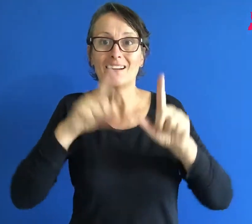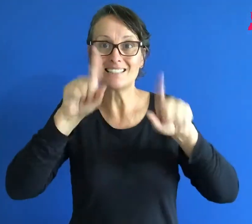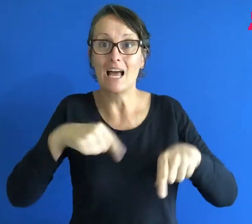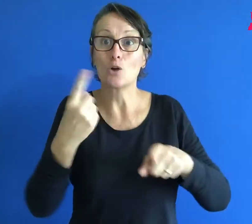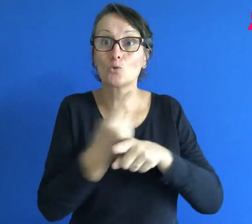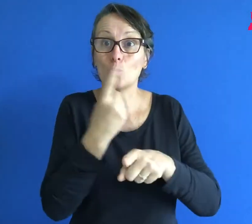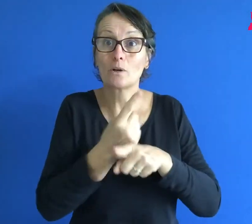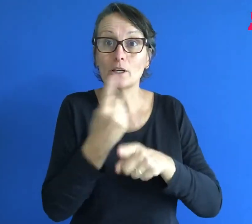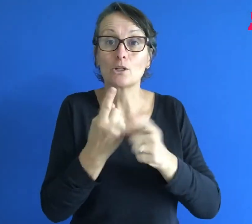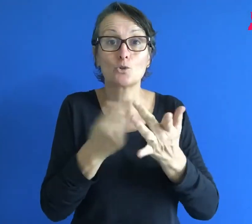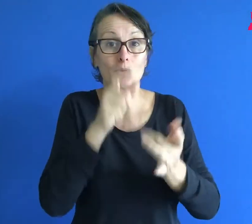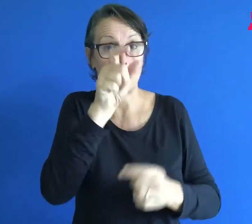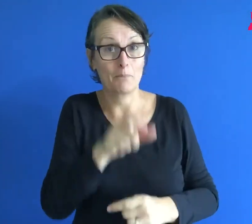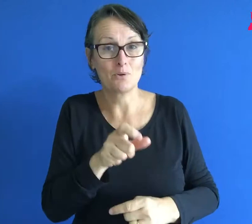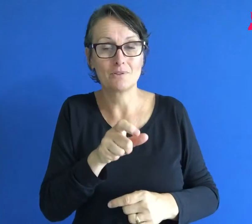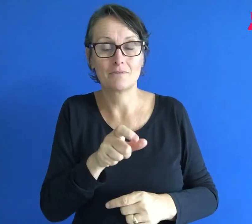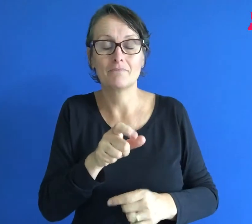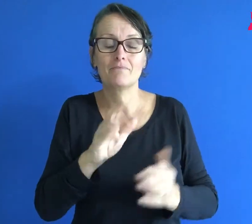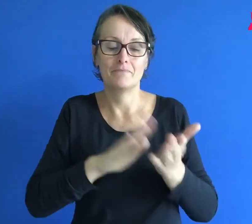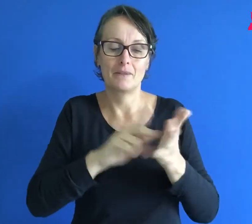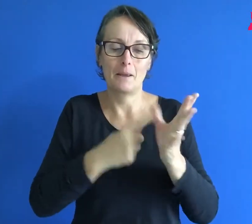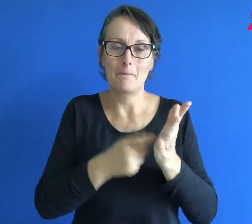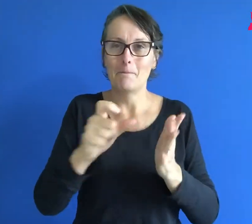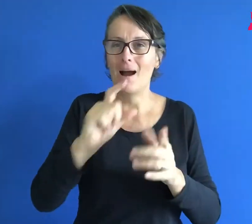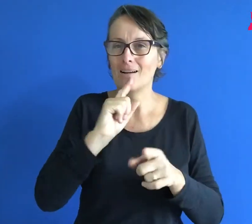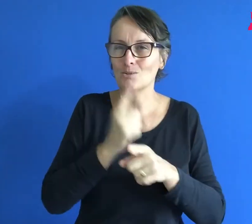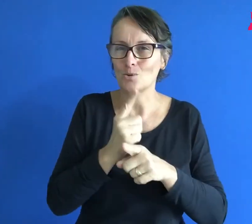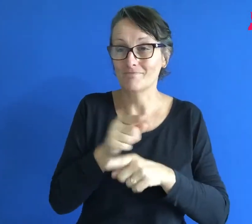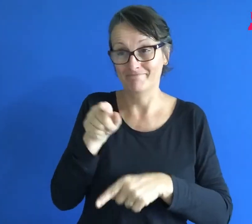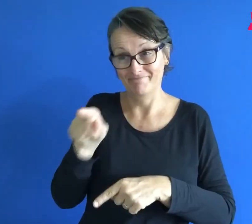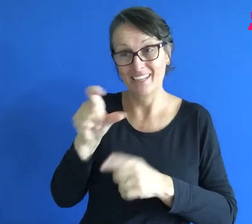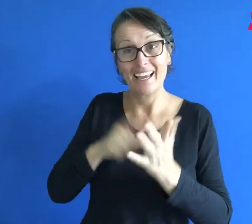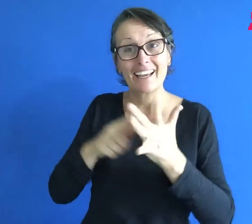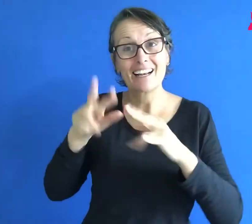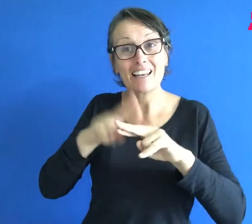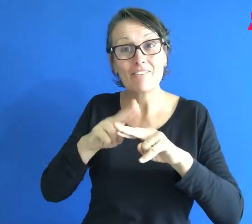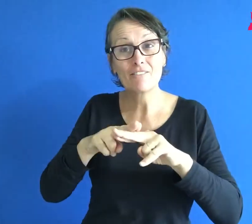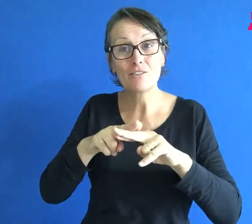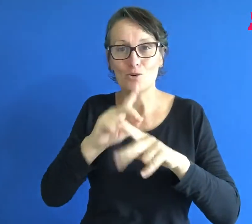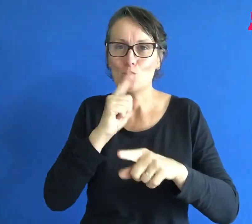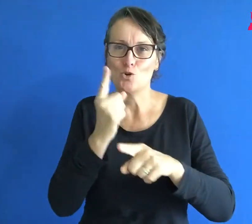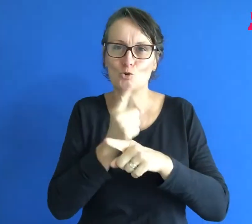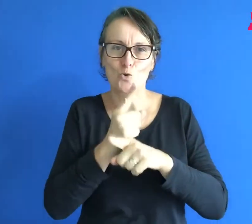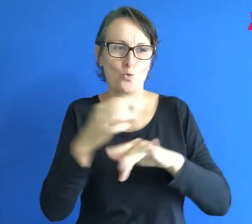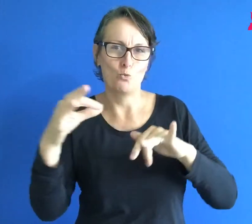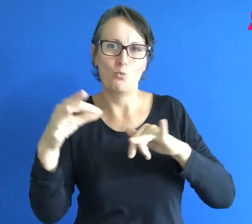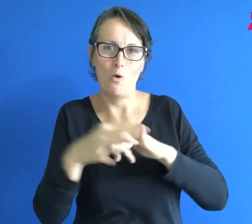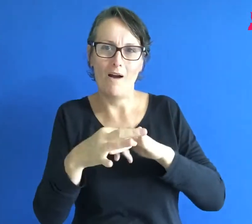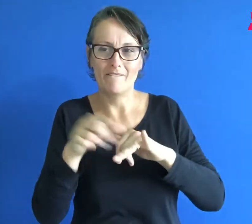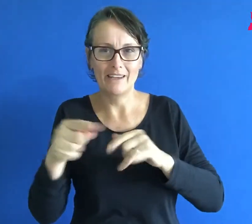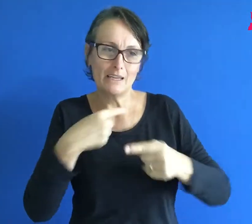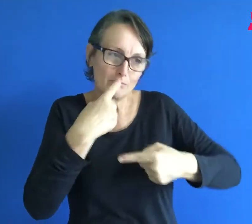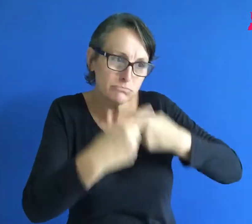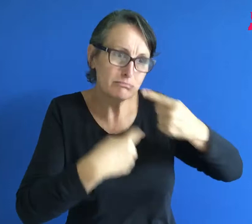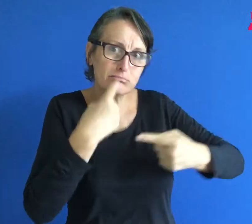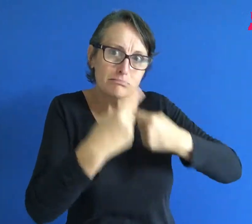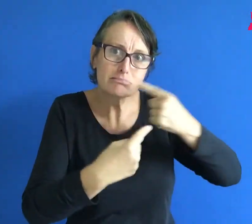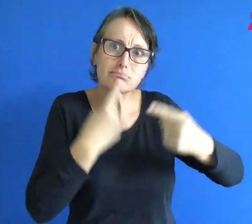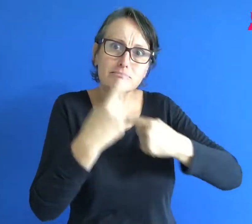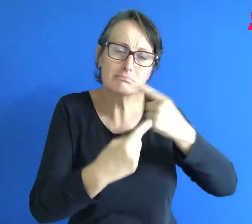that Cliff decided to talk to was his wife, Tanya. He told her how he'd been feeling and what he'd been contemplating. He told her that